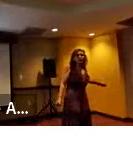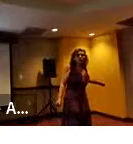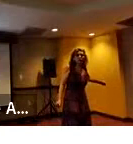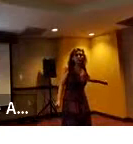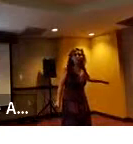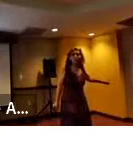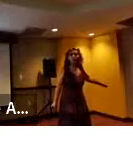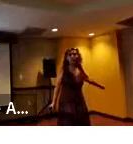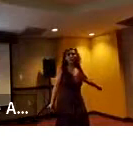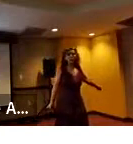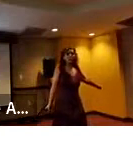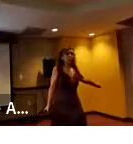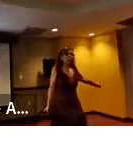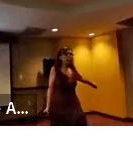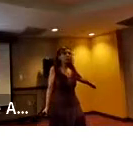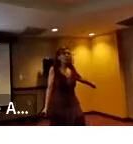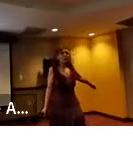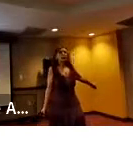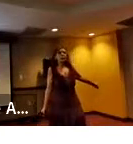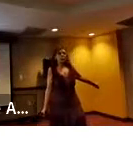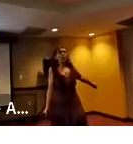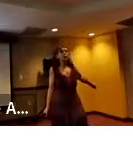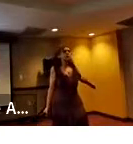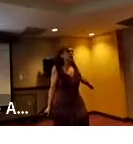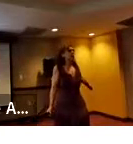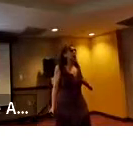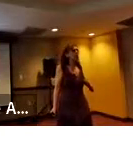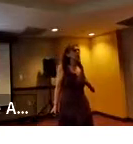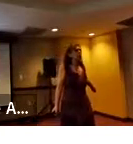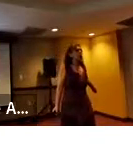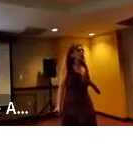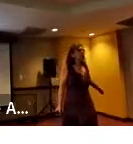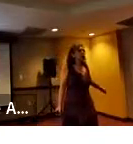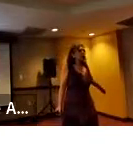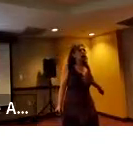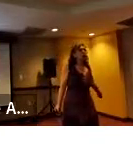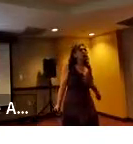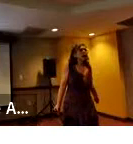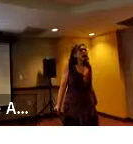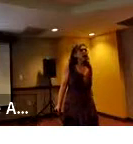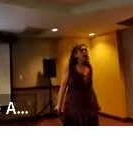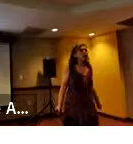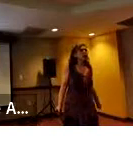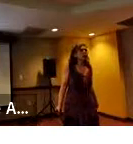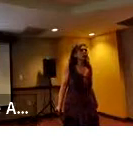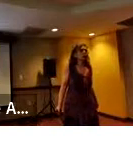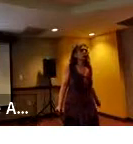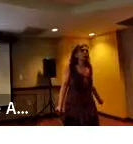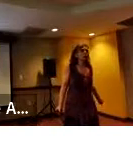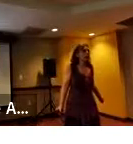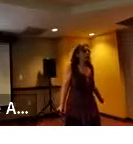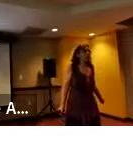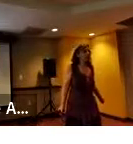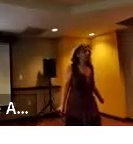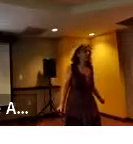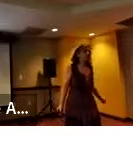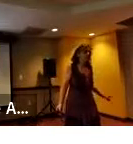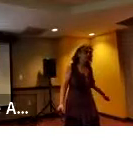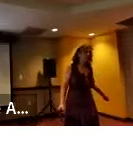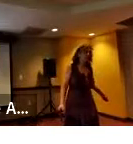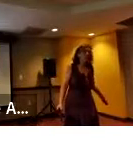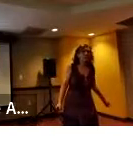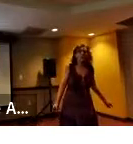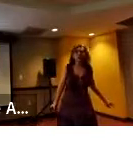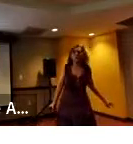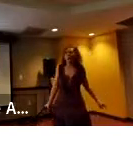very intelligent and very usually very funny, witty, smart developer who's around. And I just nearly fell out of my,